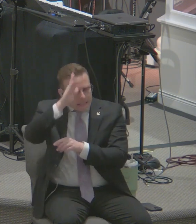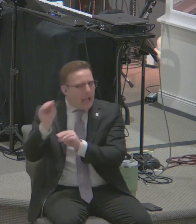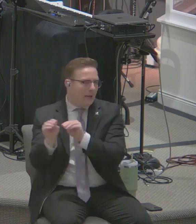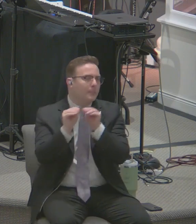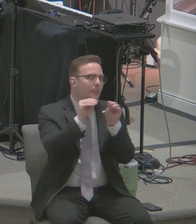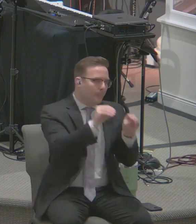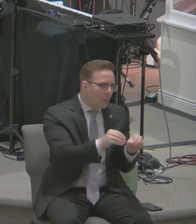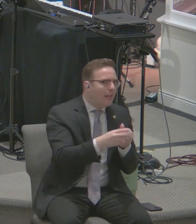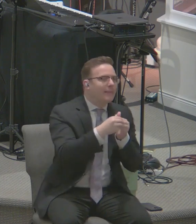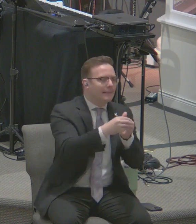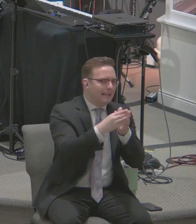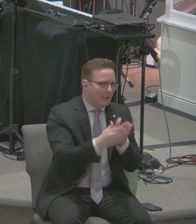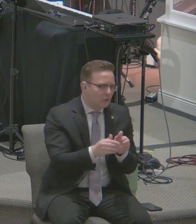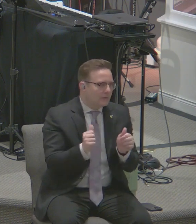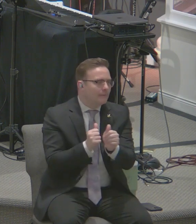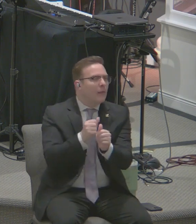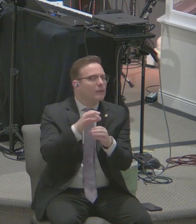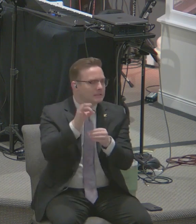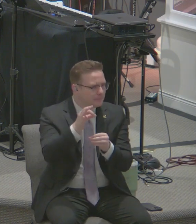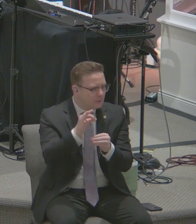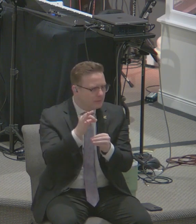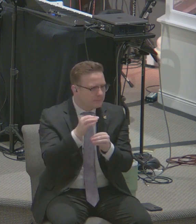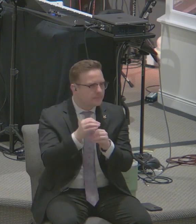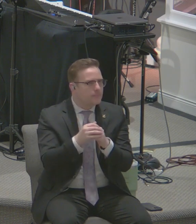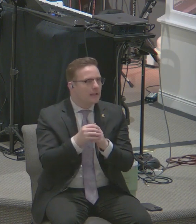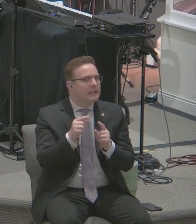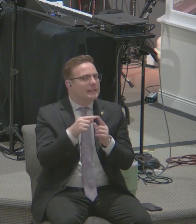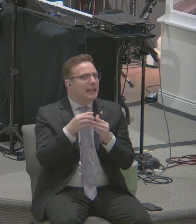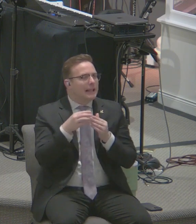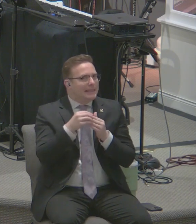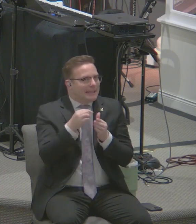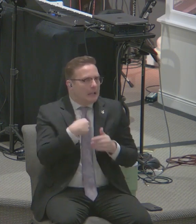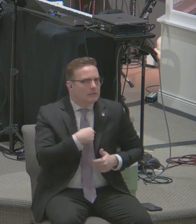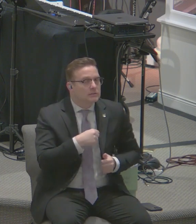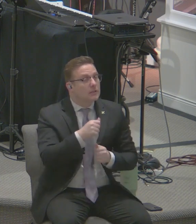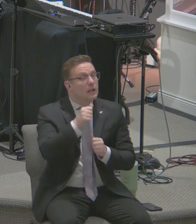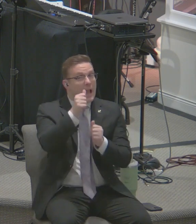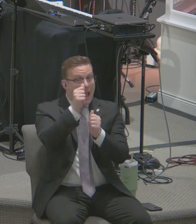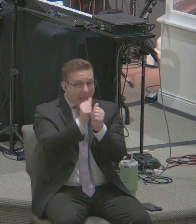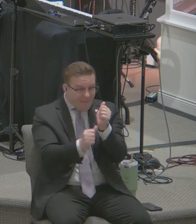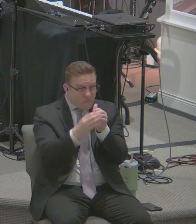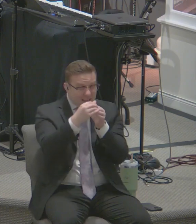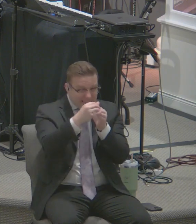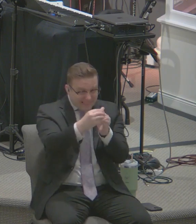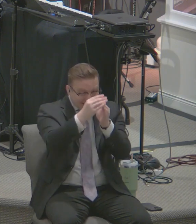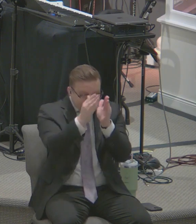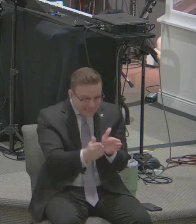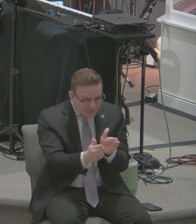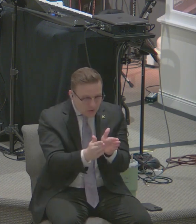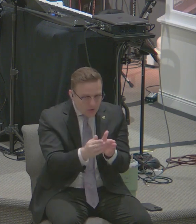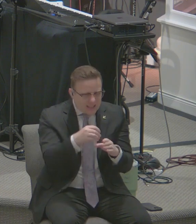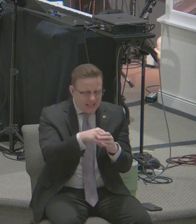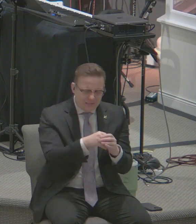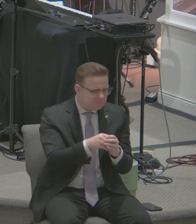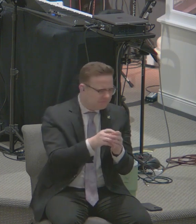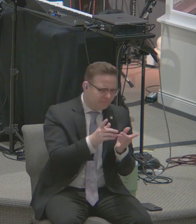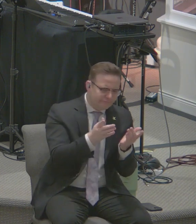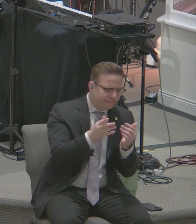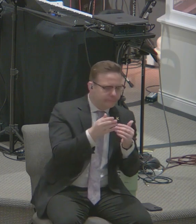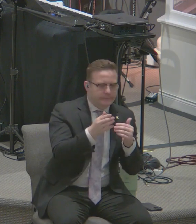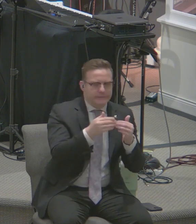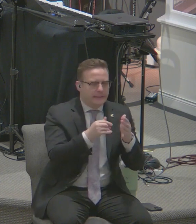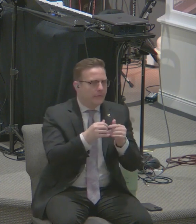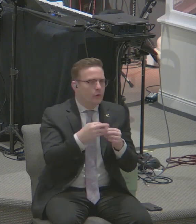of fact, Paul said in one place, I think it's Romans, every single leader in any